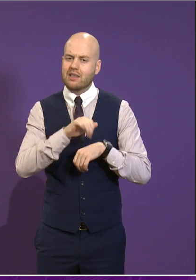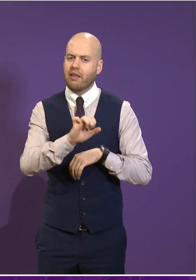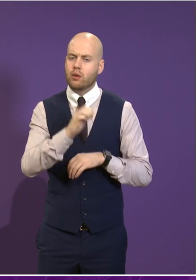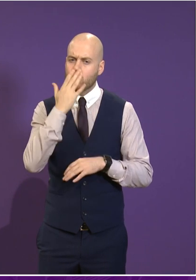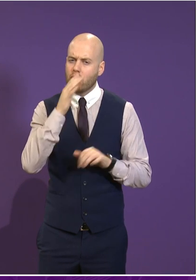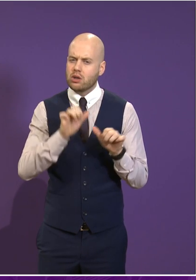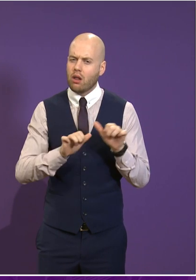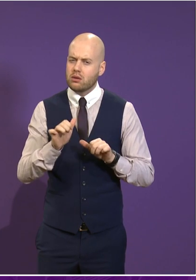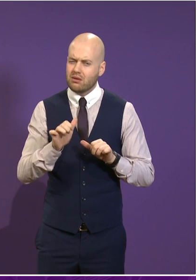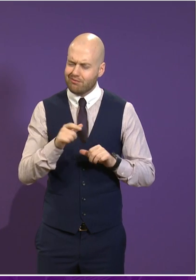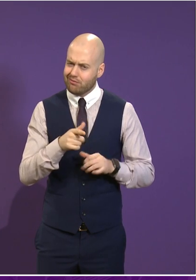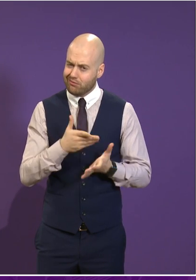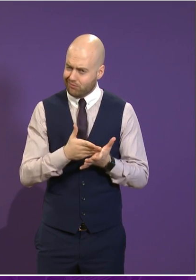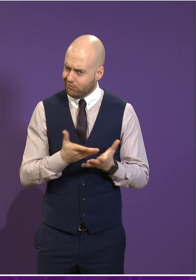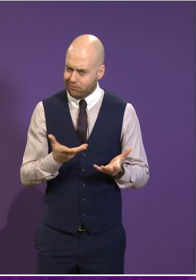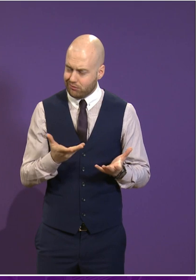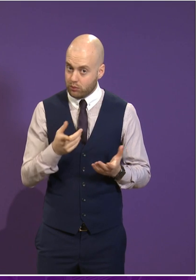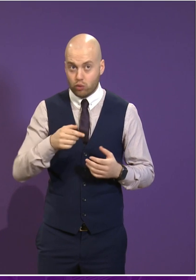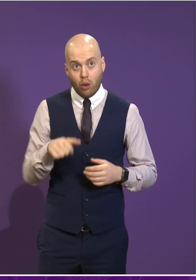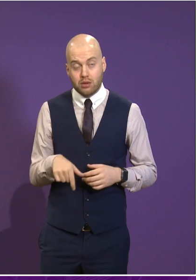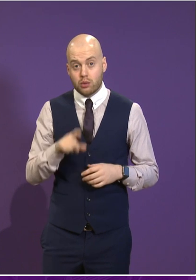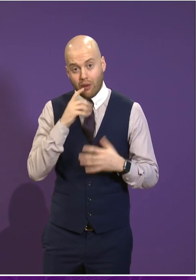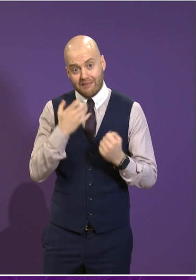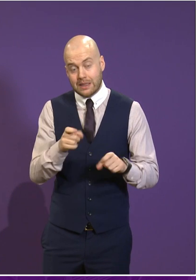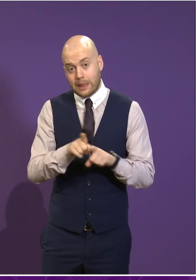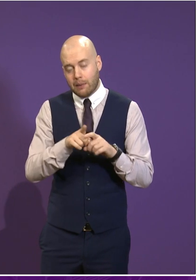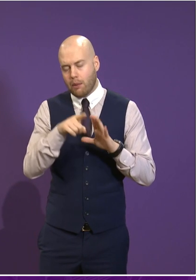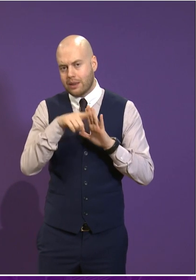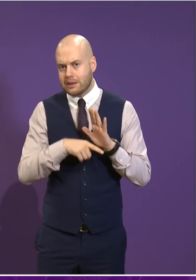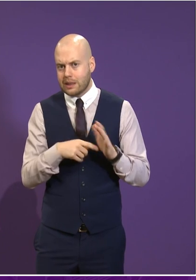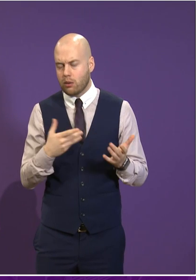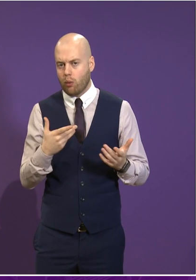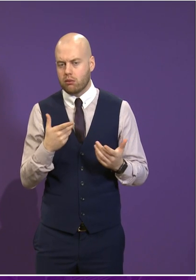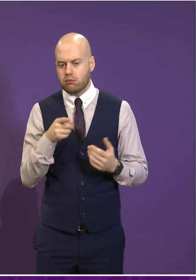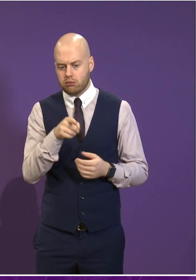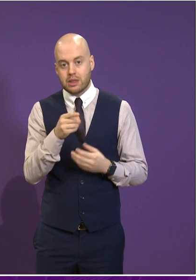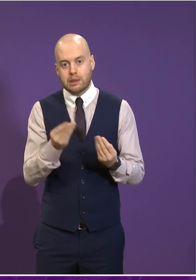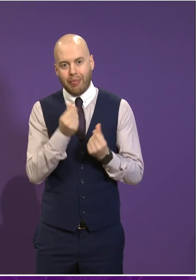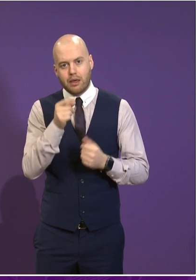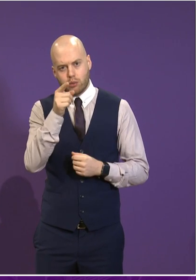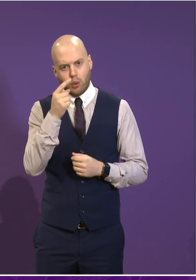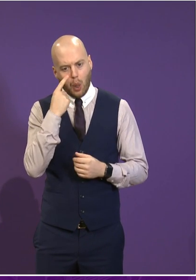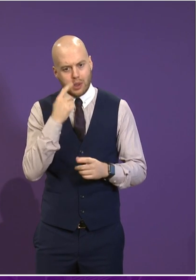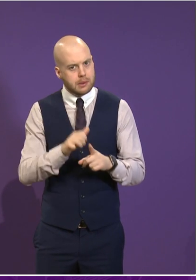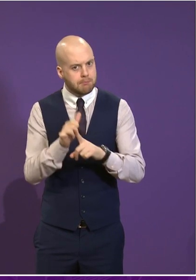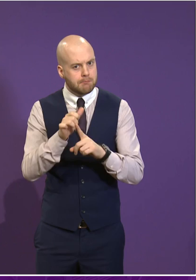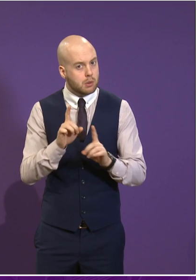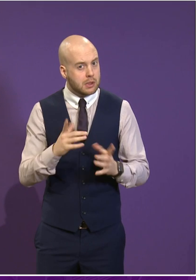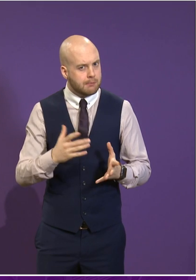that we can point to here in Scotland that have that policy as well, or is that something that you're looking to move forward on?